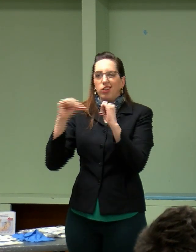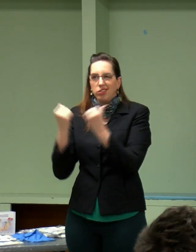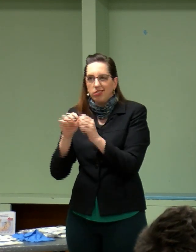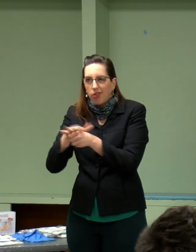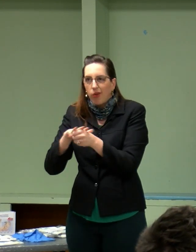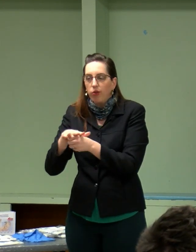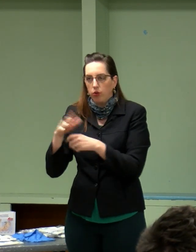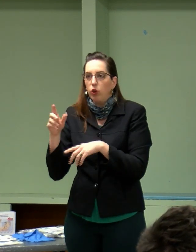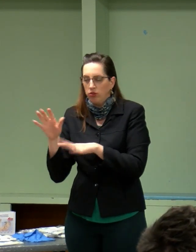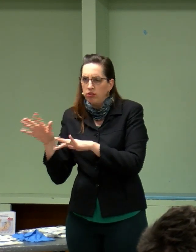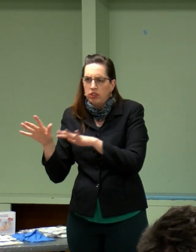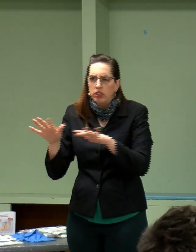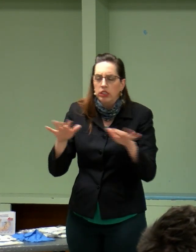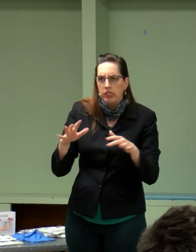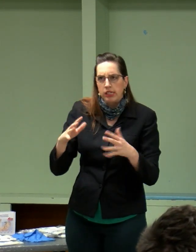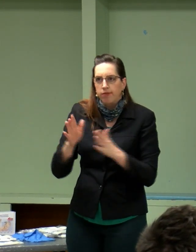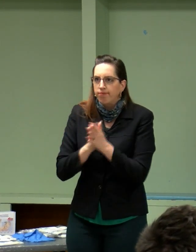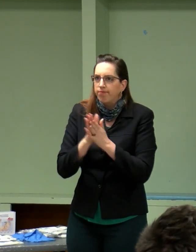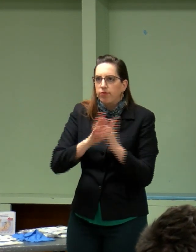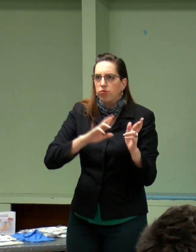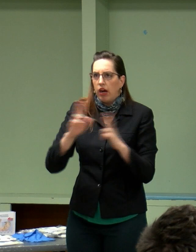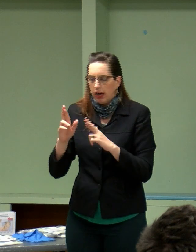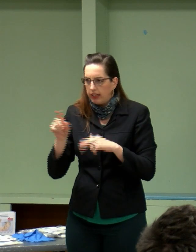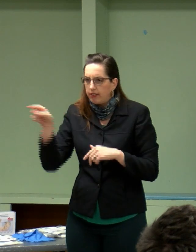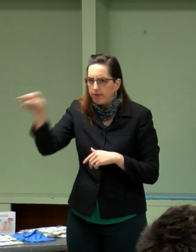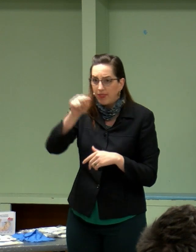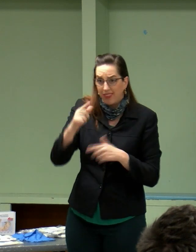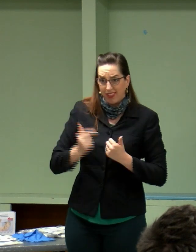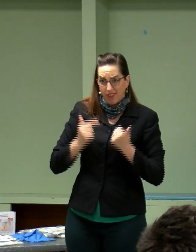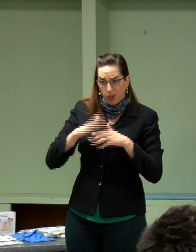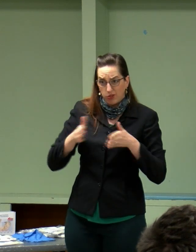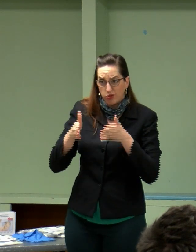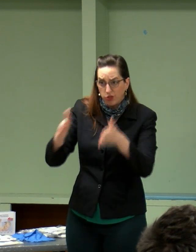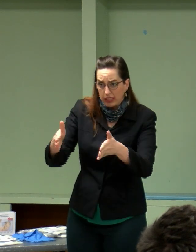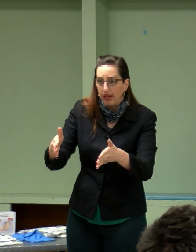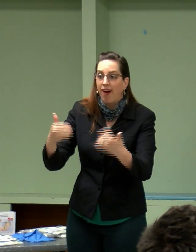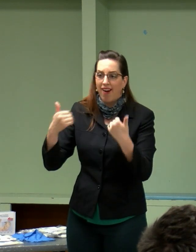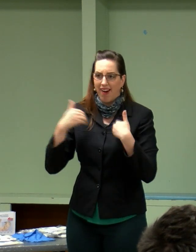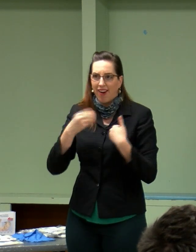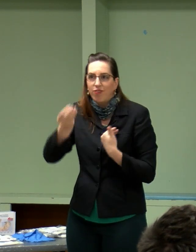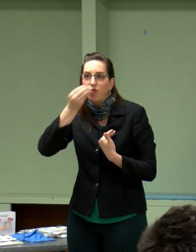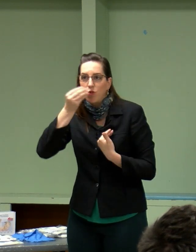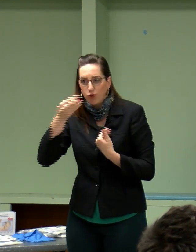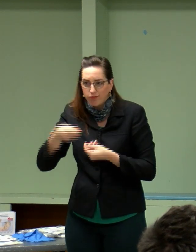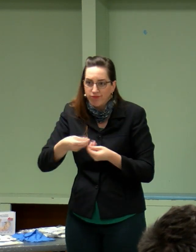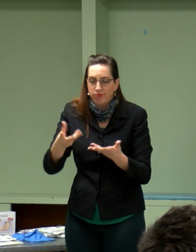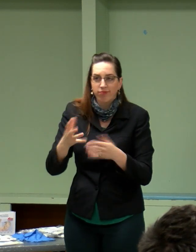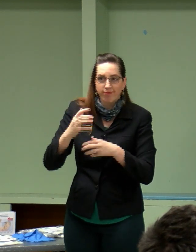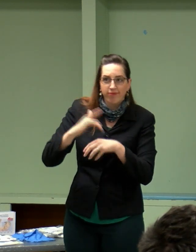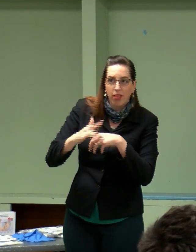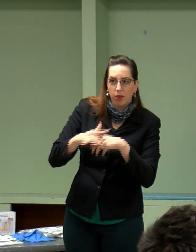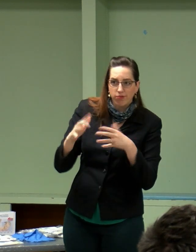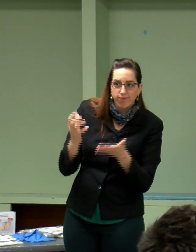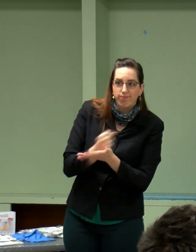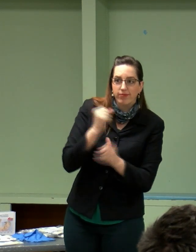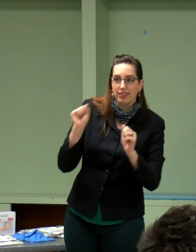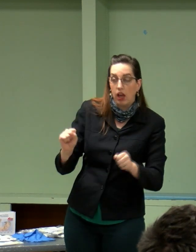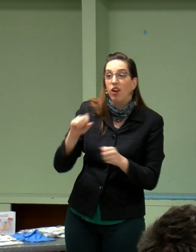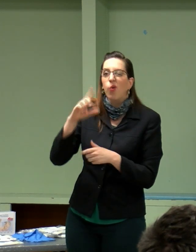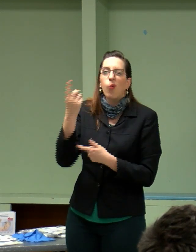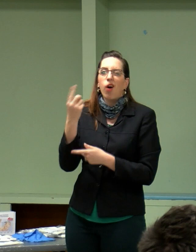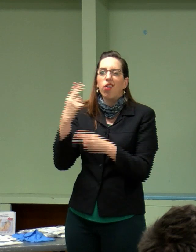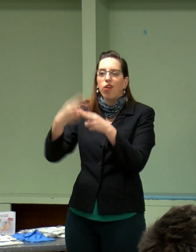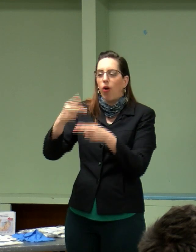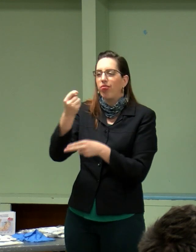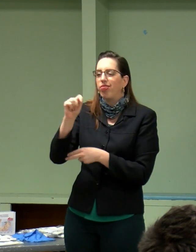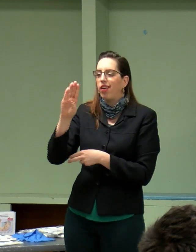ensure those on the streets have access to food. One such organization is the Beacon, as Major Bell referred to.